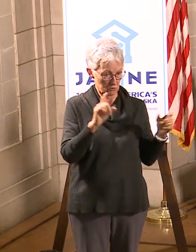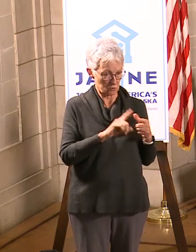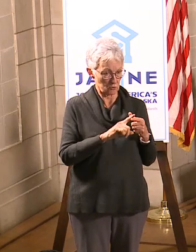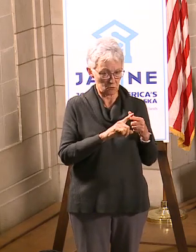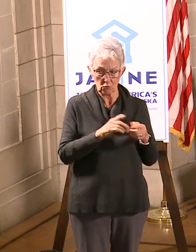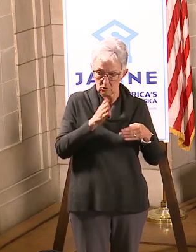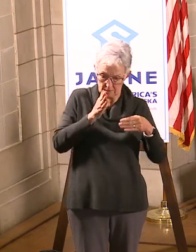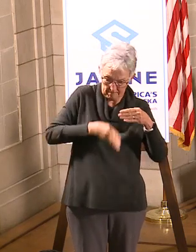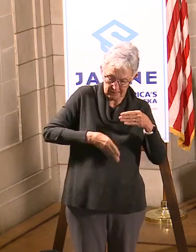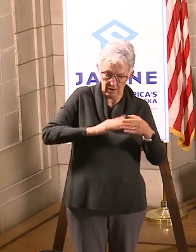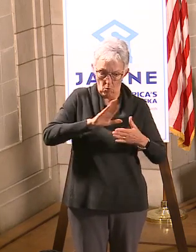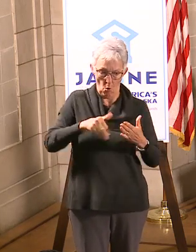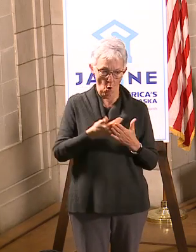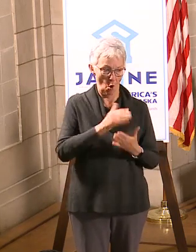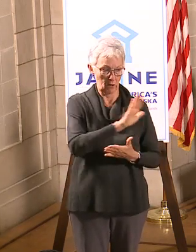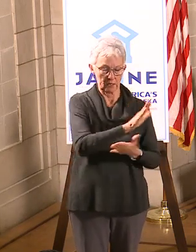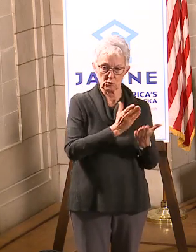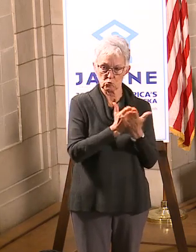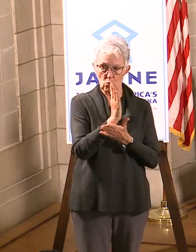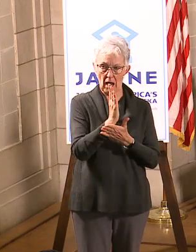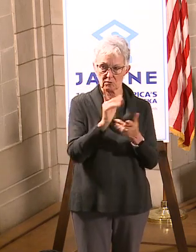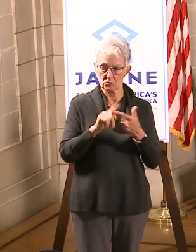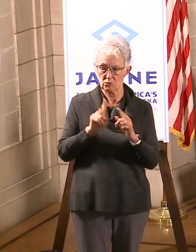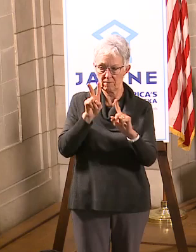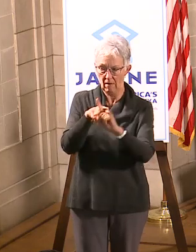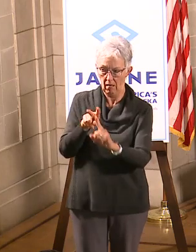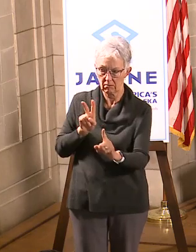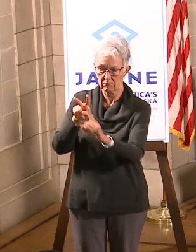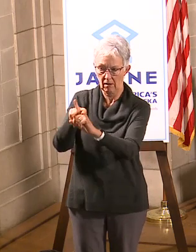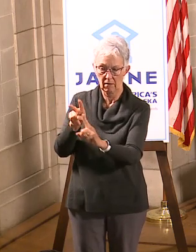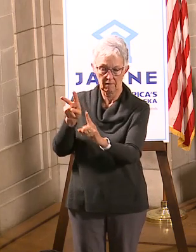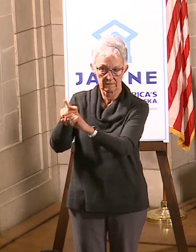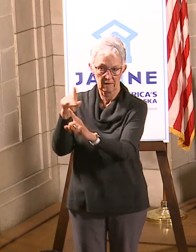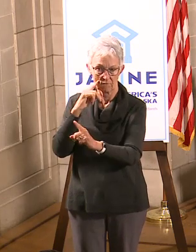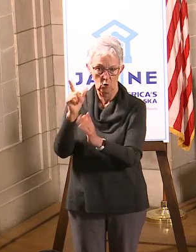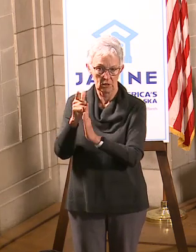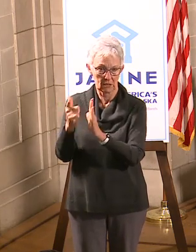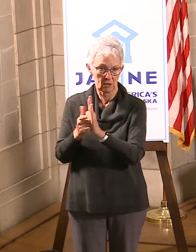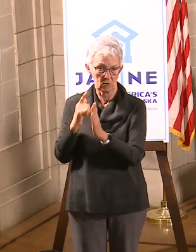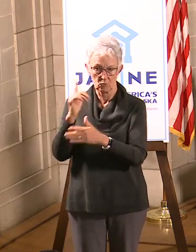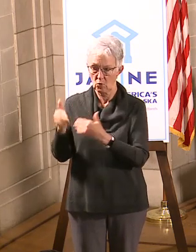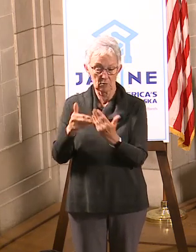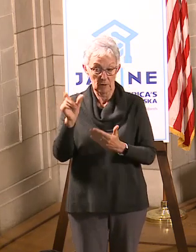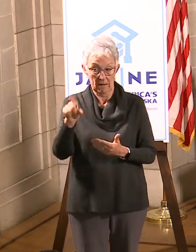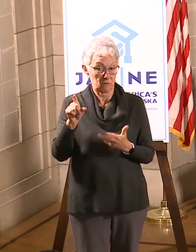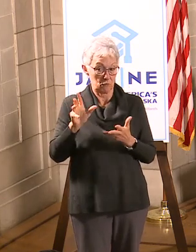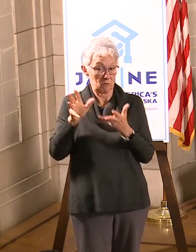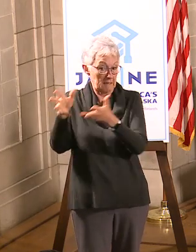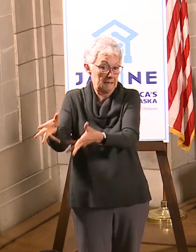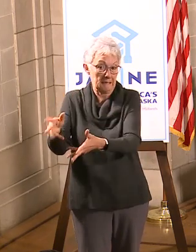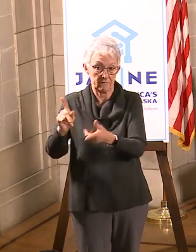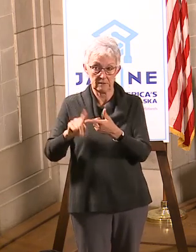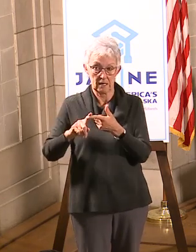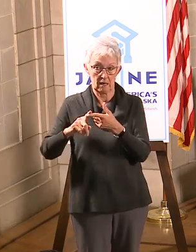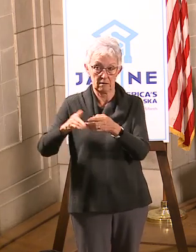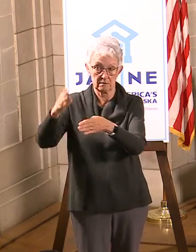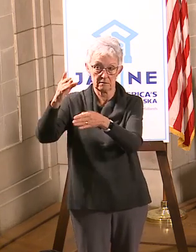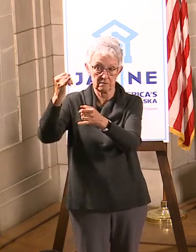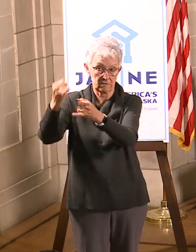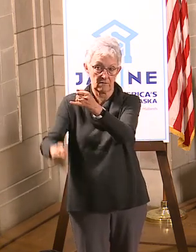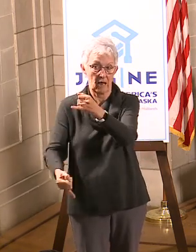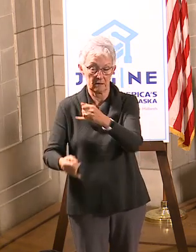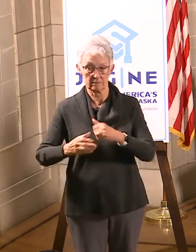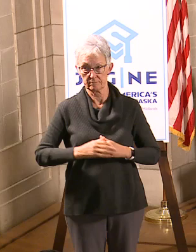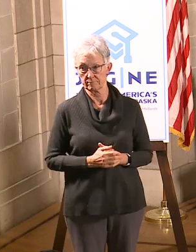actions. And again, there's times and deadlines for all that sort of thing, and we just got to let the process play out. Governor Ricketts,